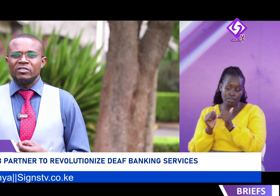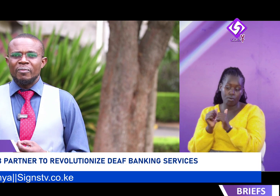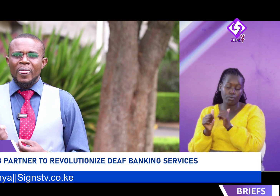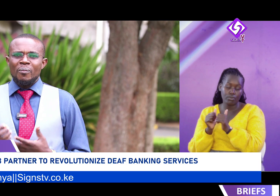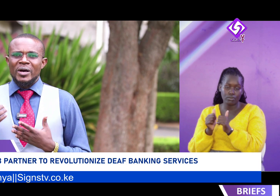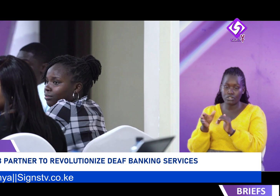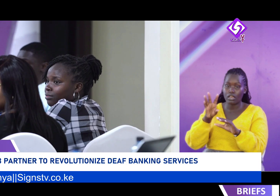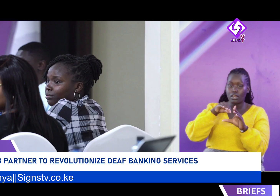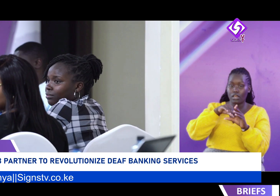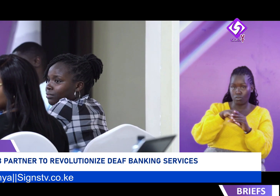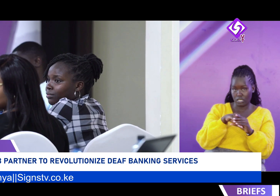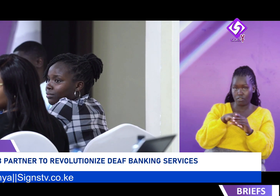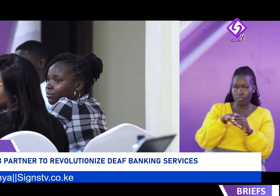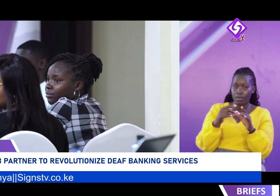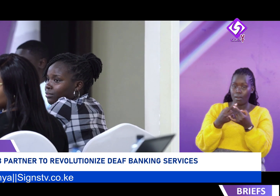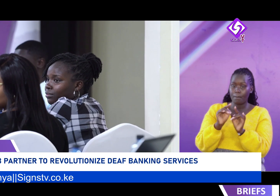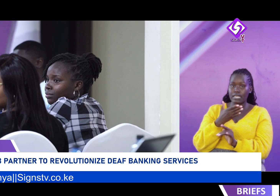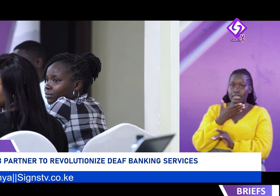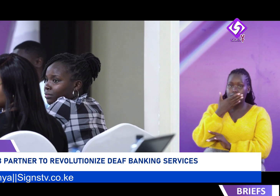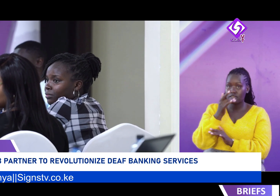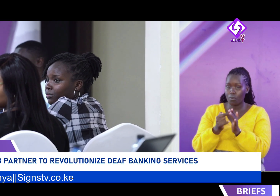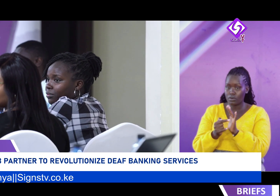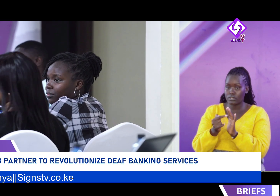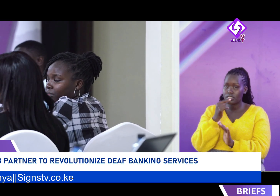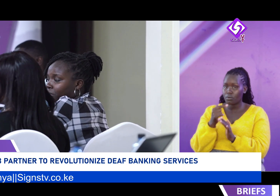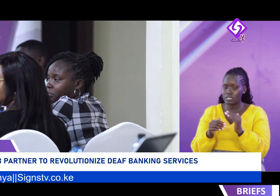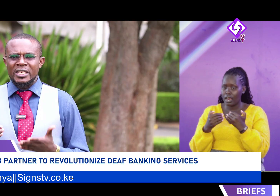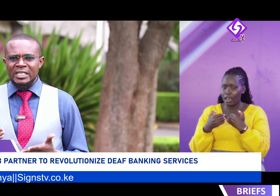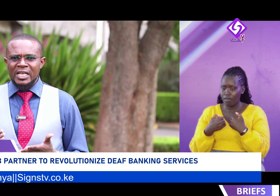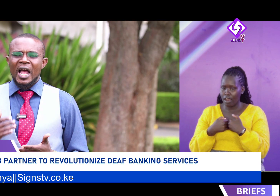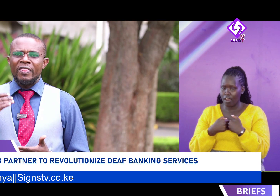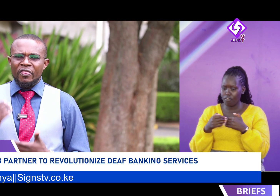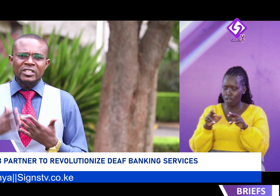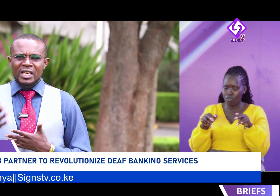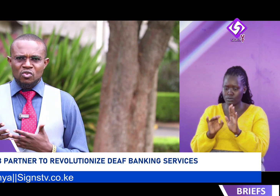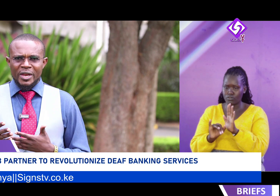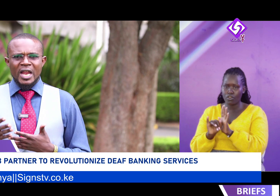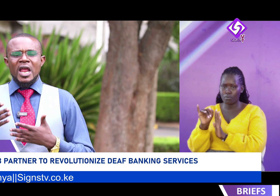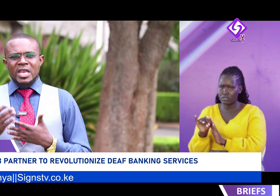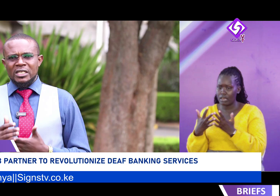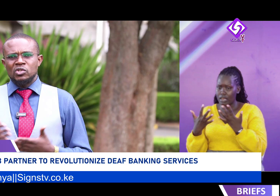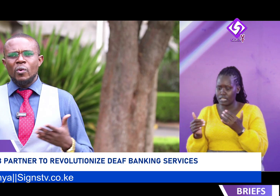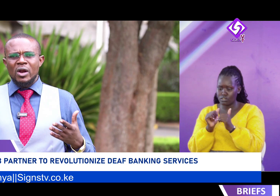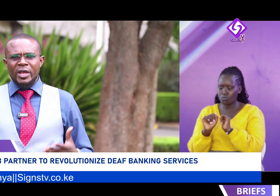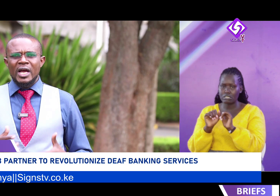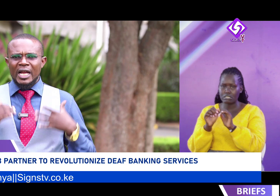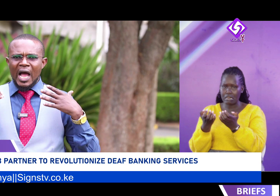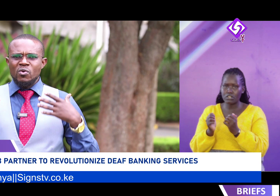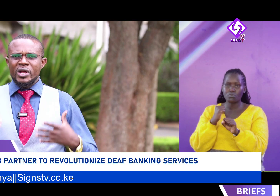inclusive? But the answers came out and say that, are there rooms for improvement? Yes. Are there things that need to be done? Yes. So we are looking at how do we grow